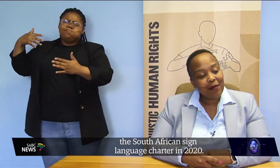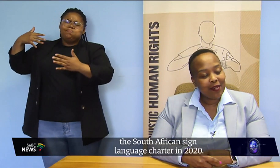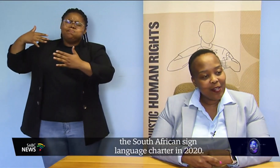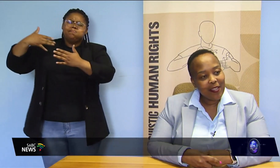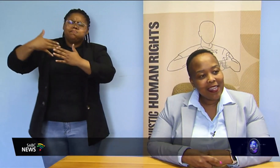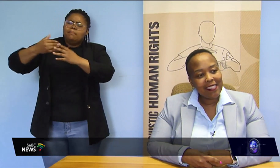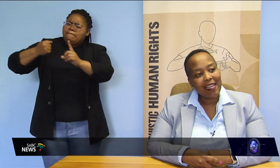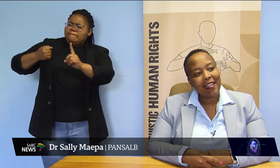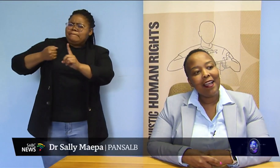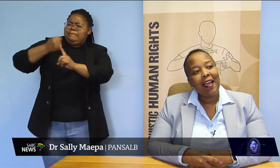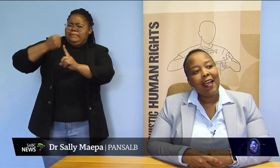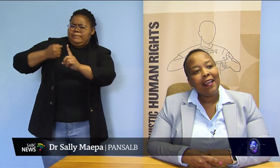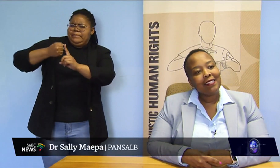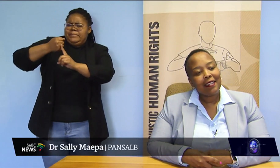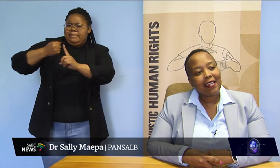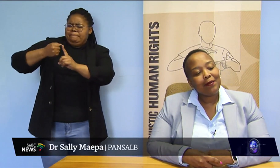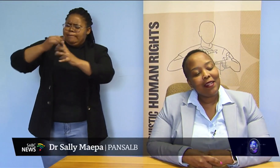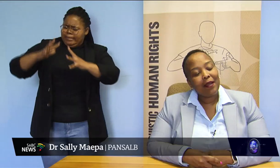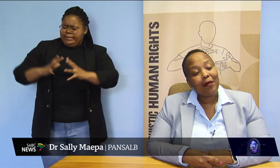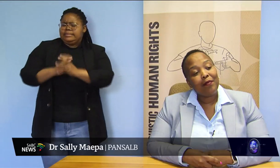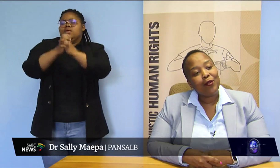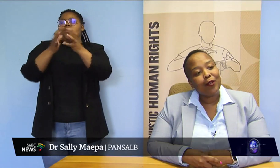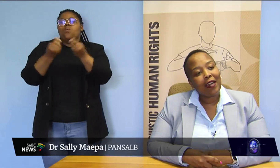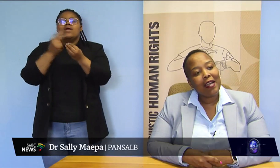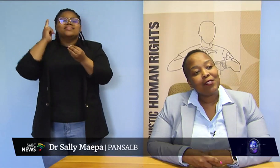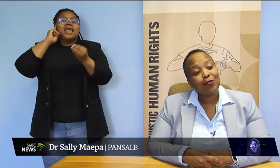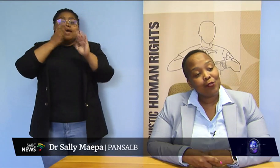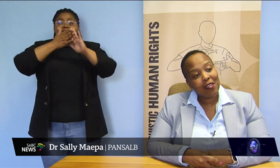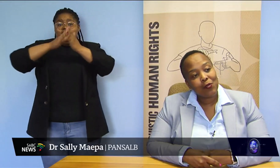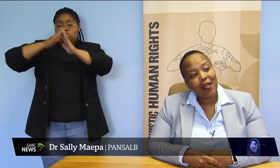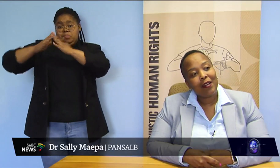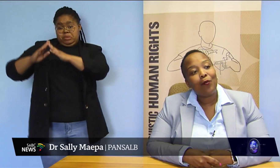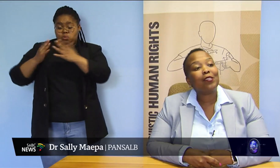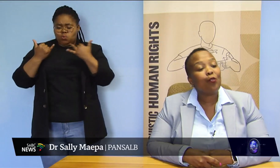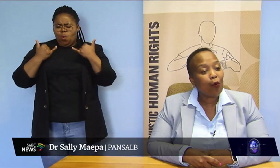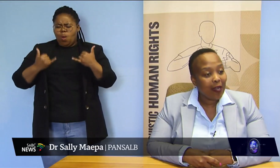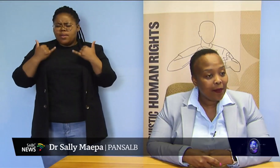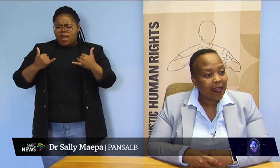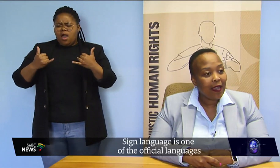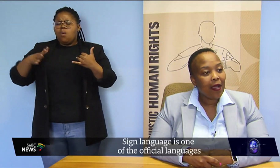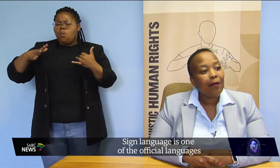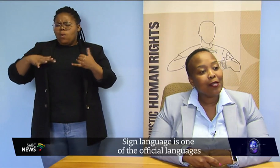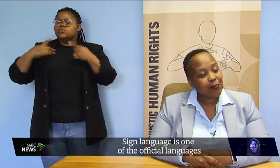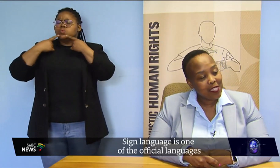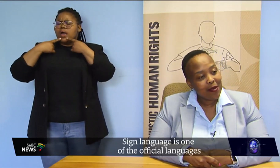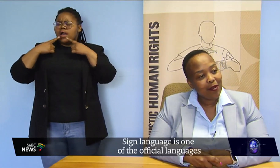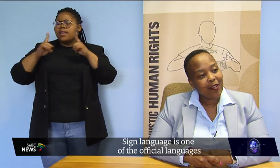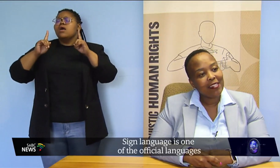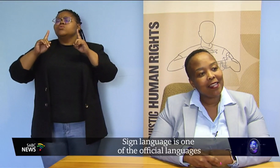2020. Se re ka se bolelang mabapi le gore na se tlo thusa jwang goba se tlo gola bjang bašomiši ba polelo ya diatla